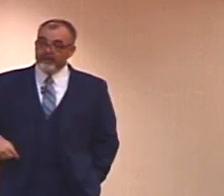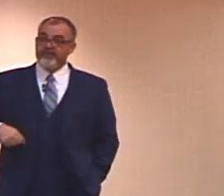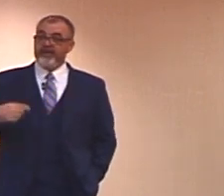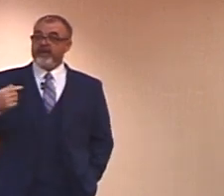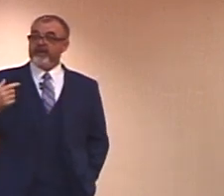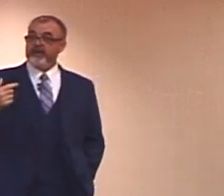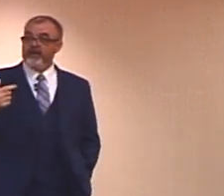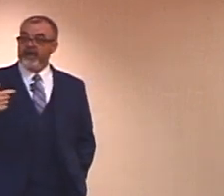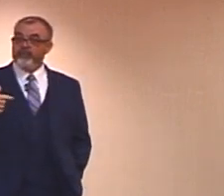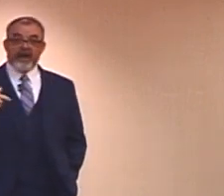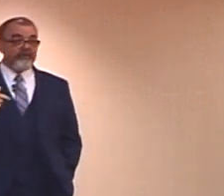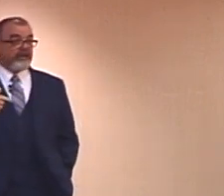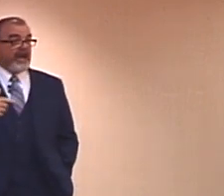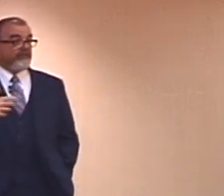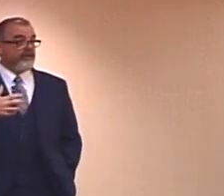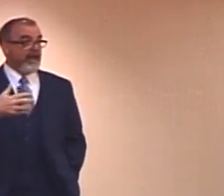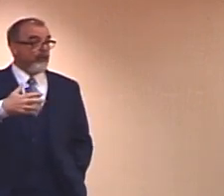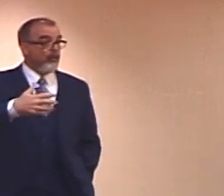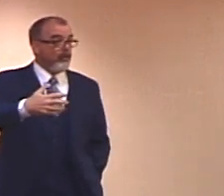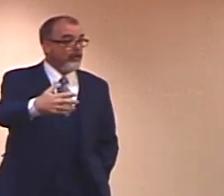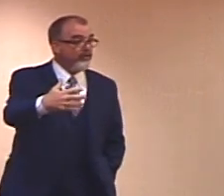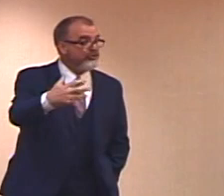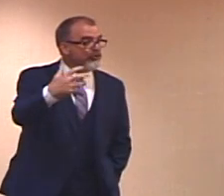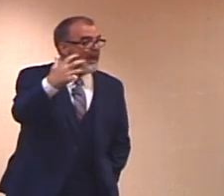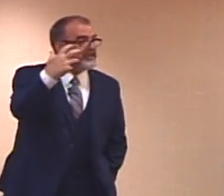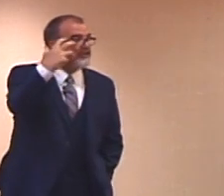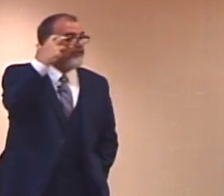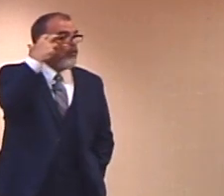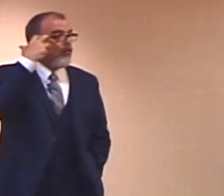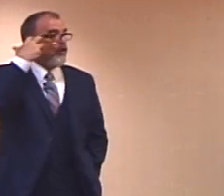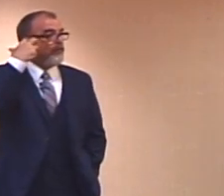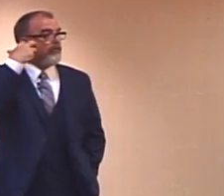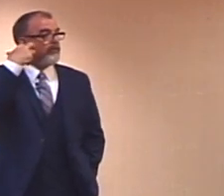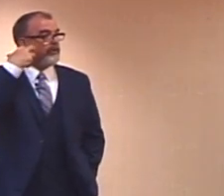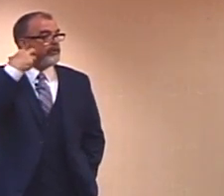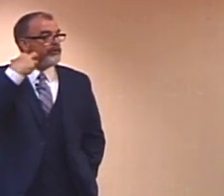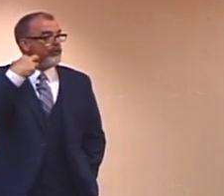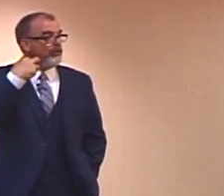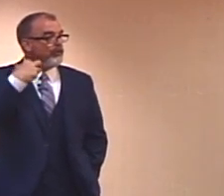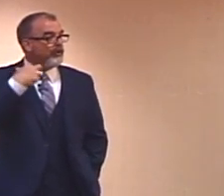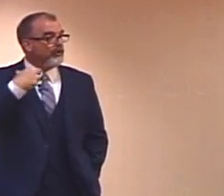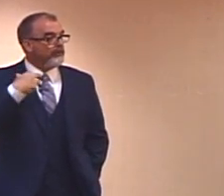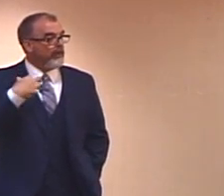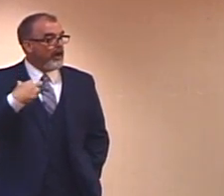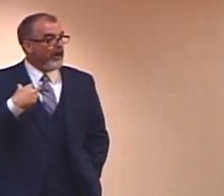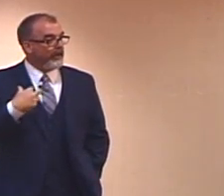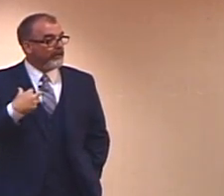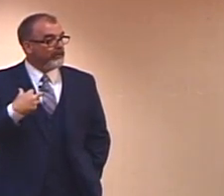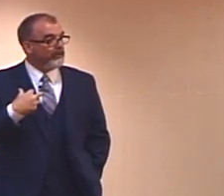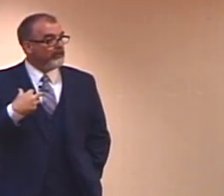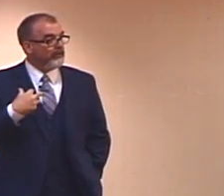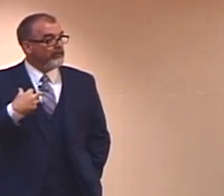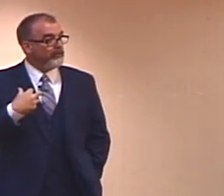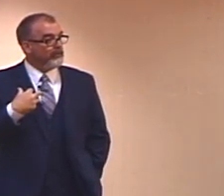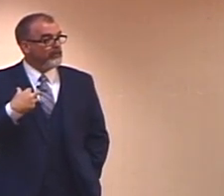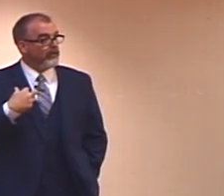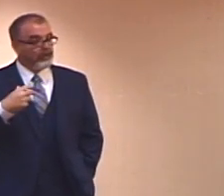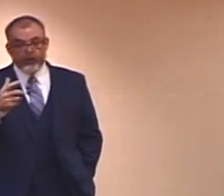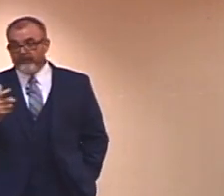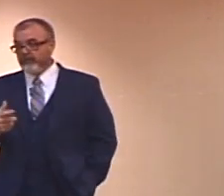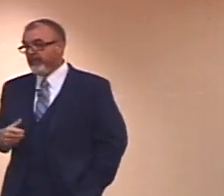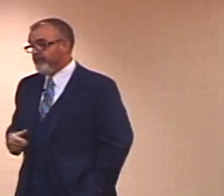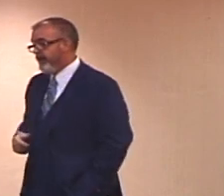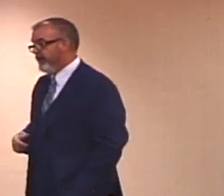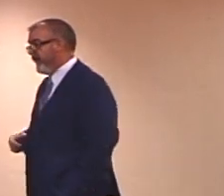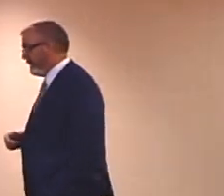the way you would think rather than having that word transform your mind.